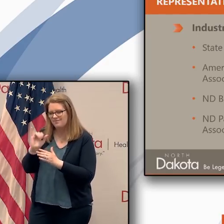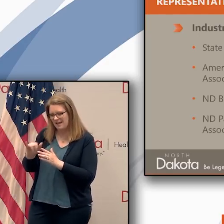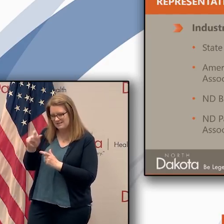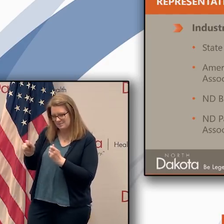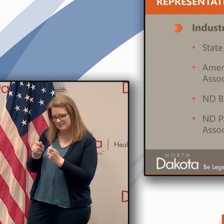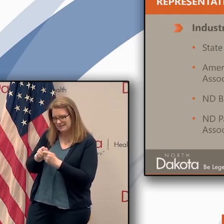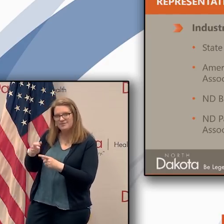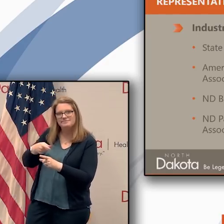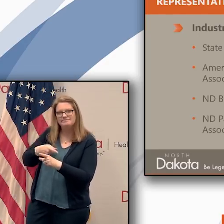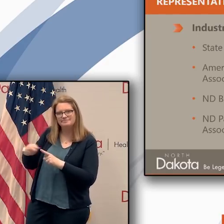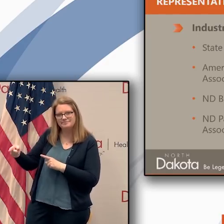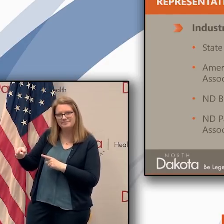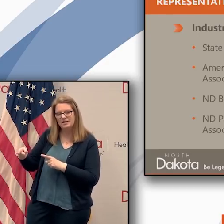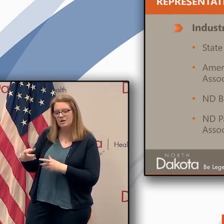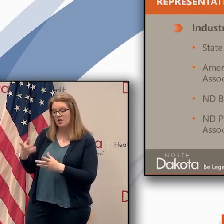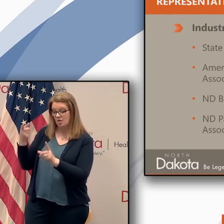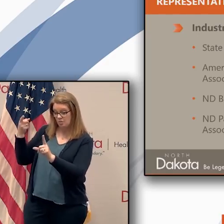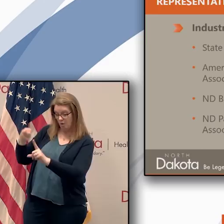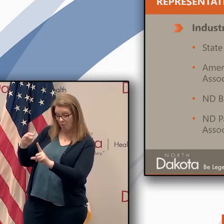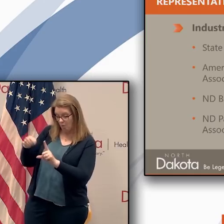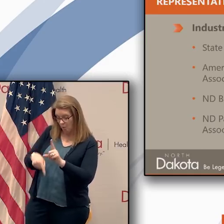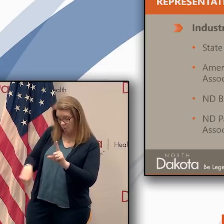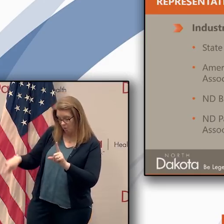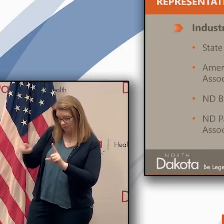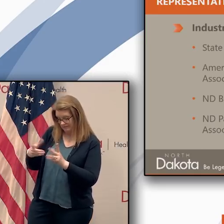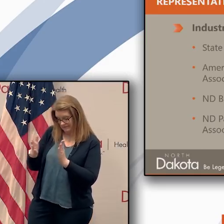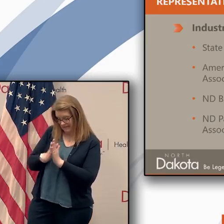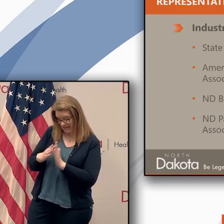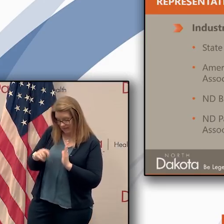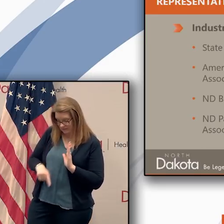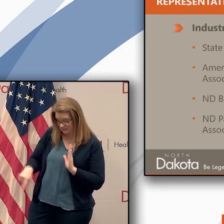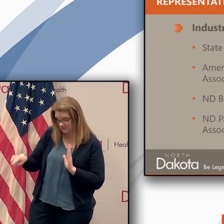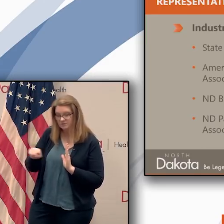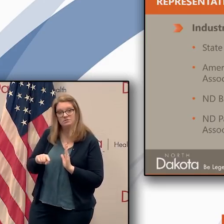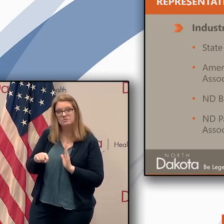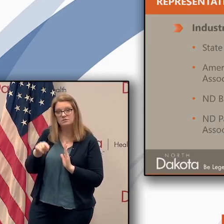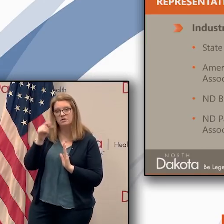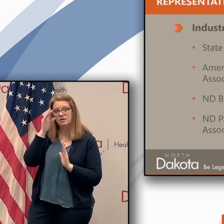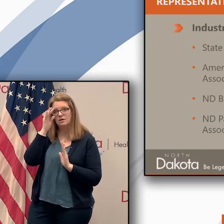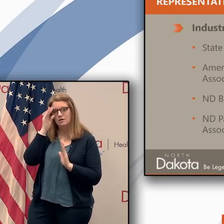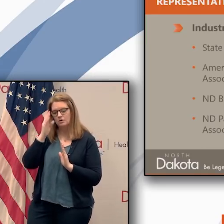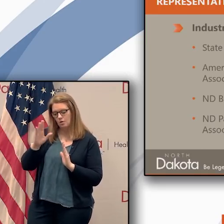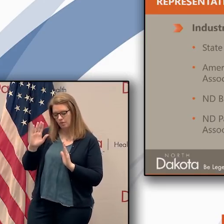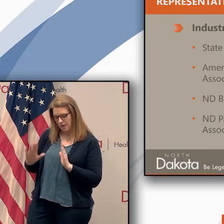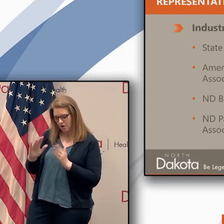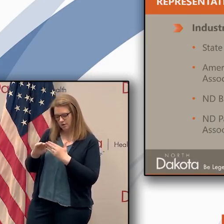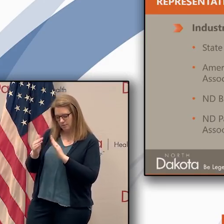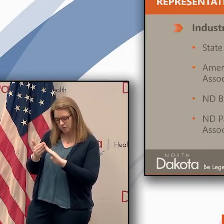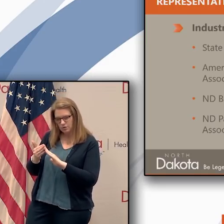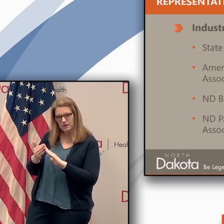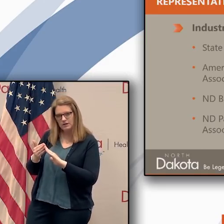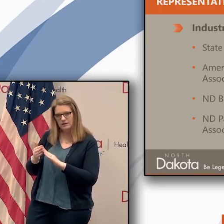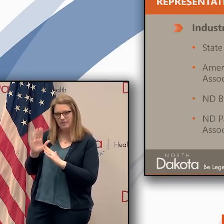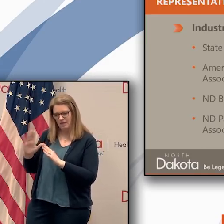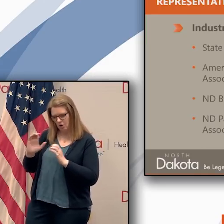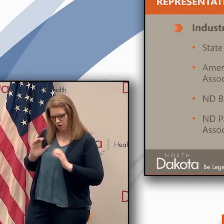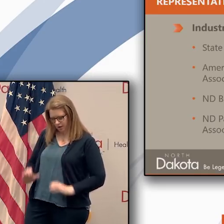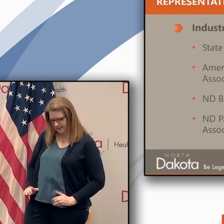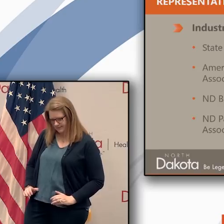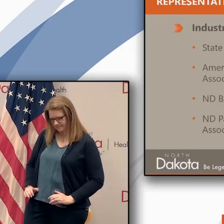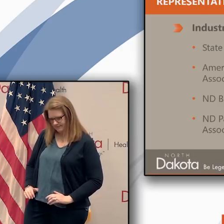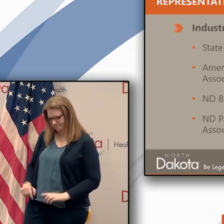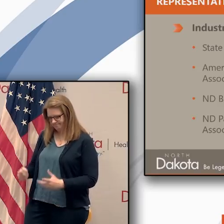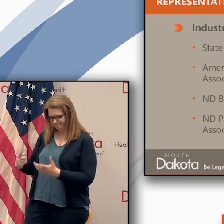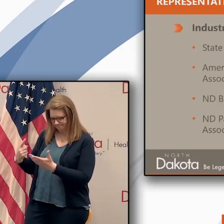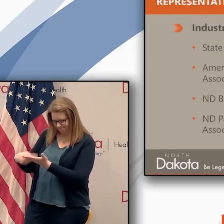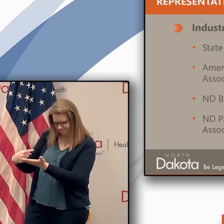The goal of these work groups was to ask the professionals closest to their work, their community, and their customer to